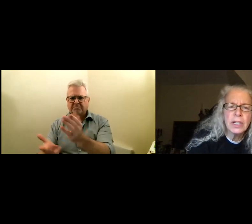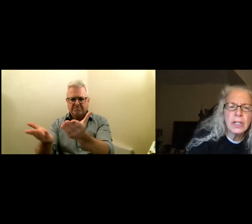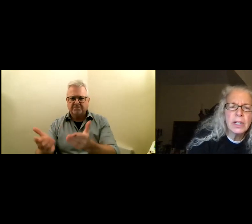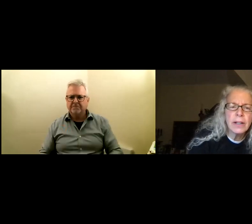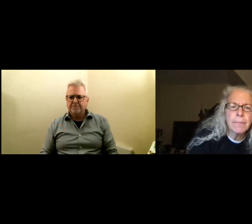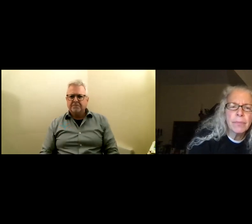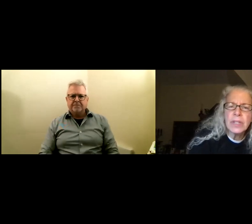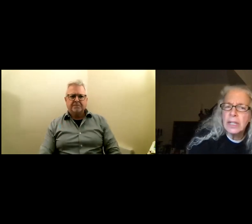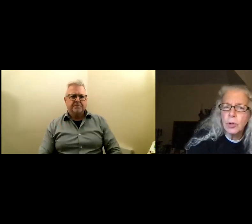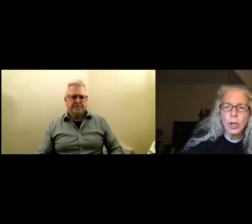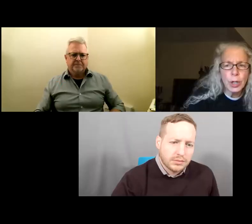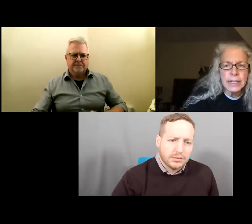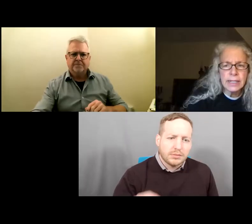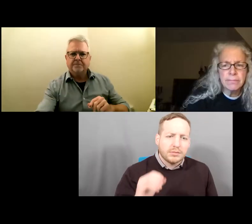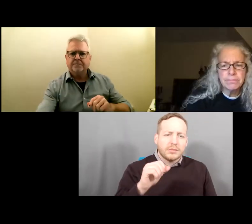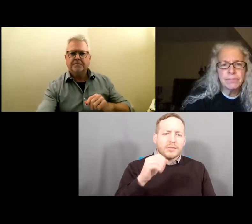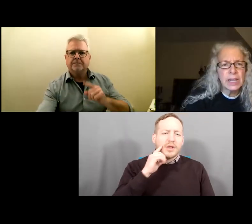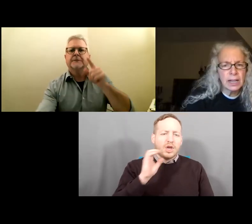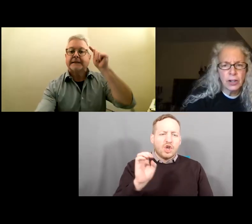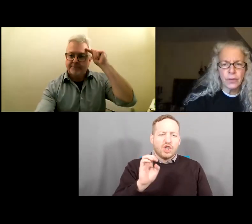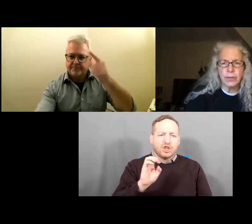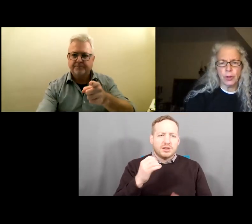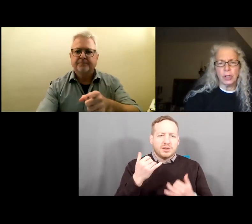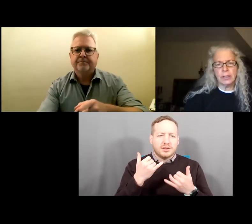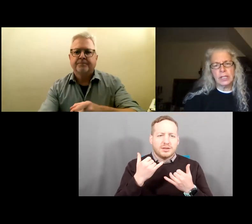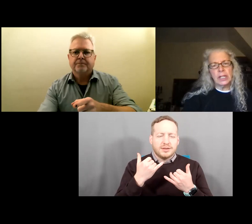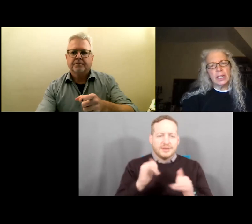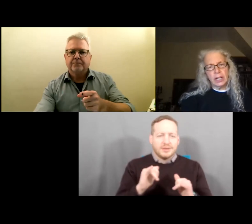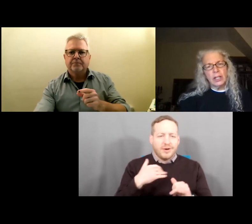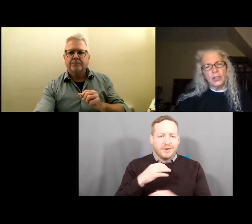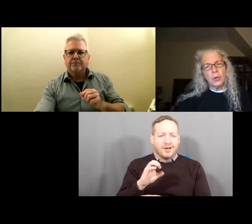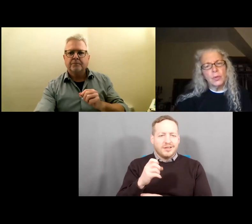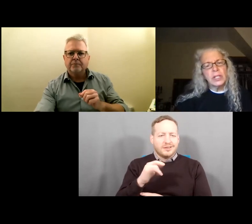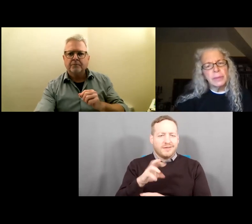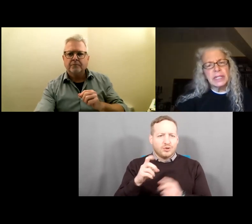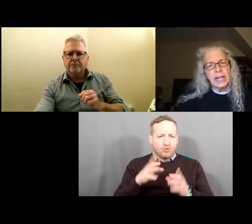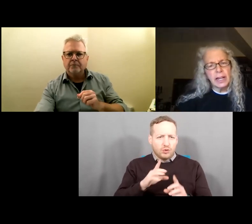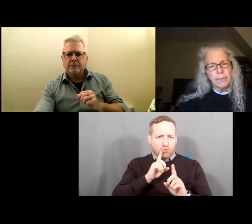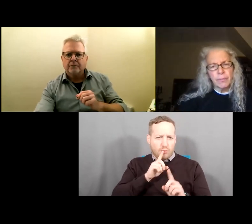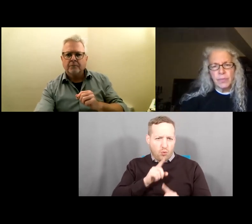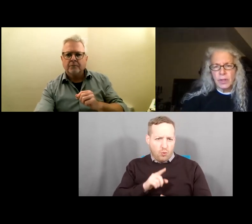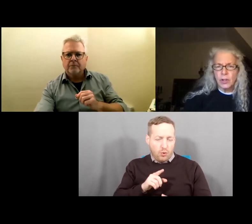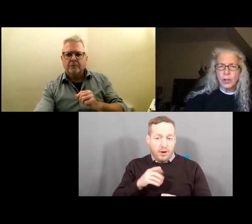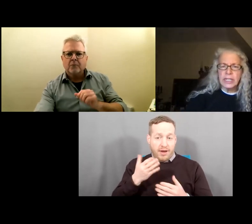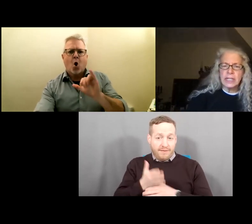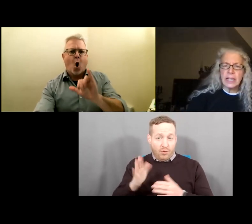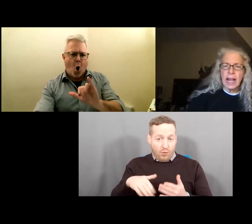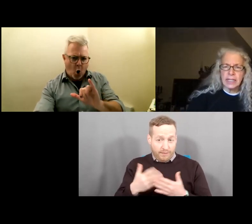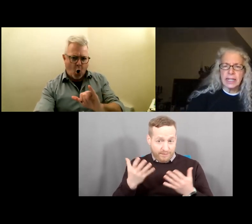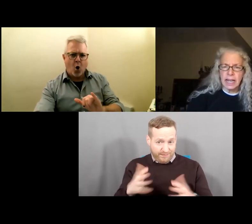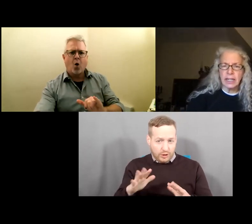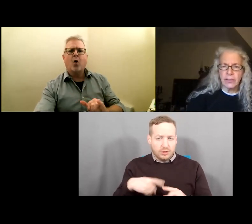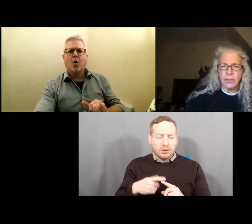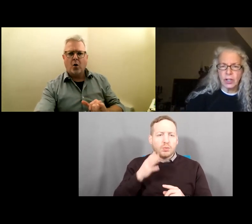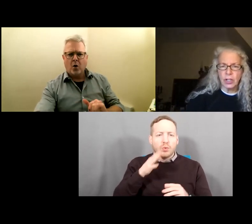questions. Tim or Ernest, and I'll hand over the floor. So Tim is saying Ernest has